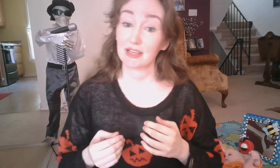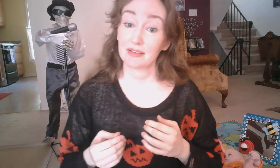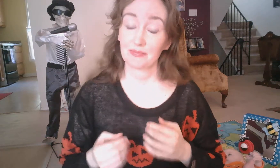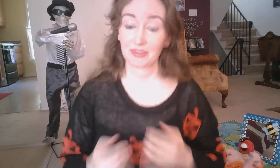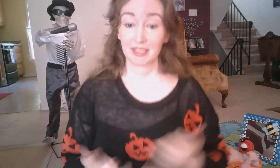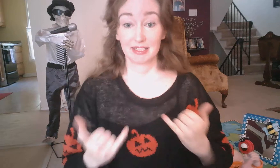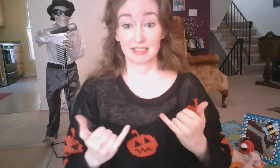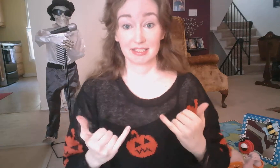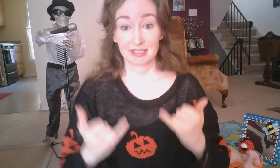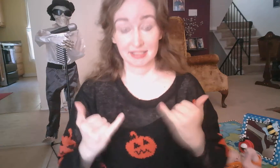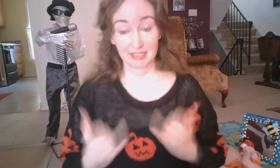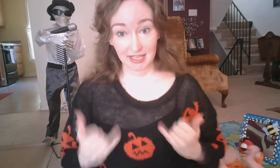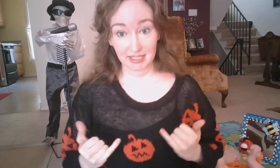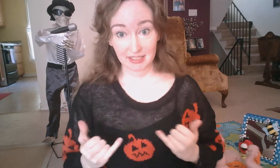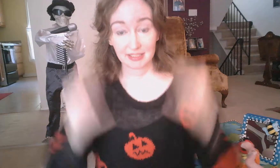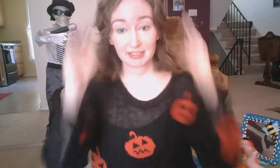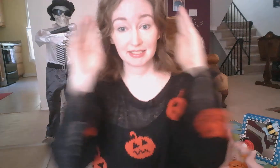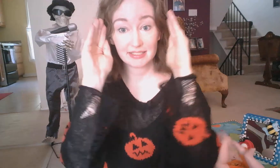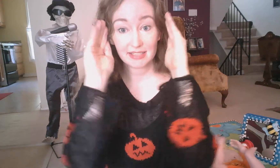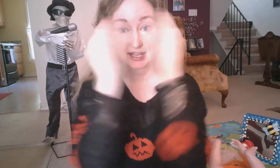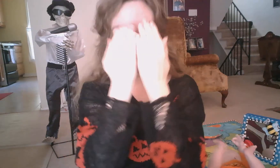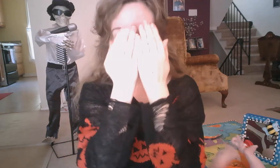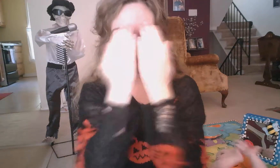say, today is Halloween.